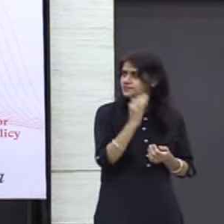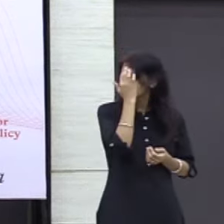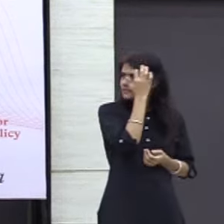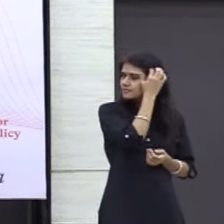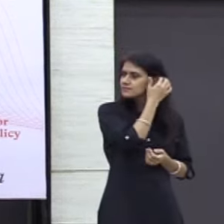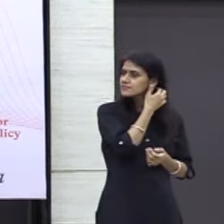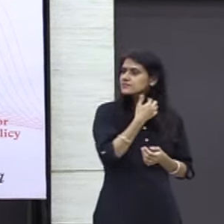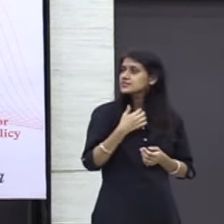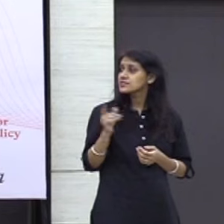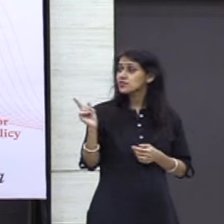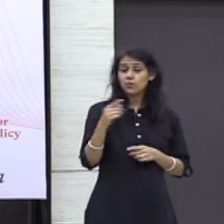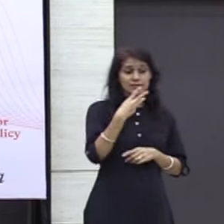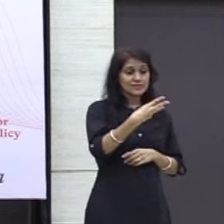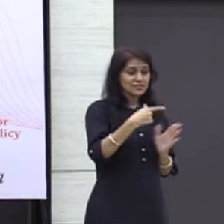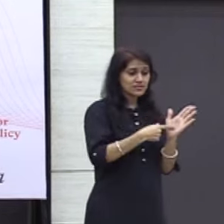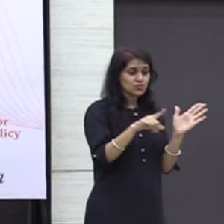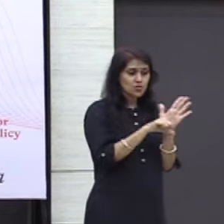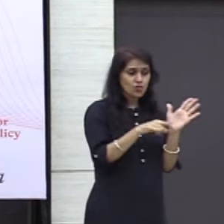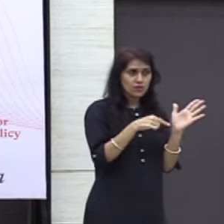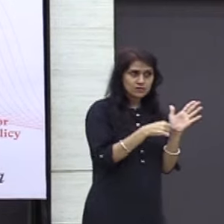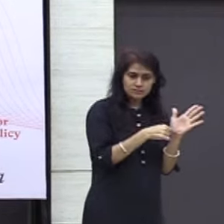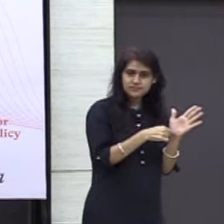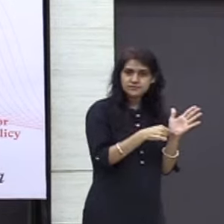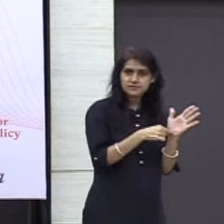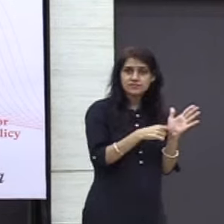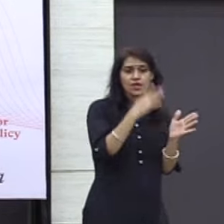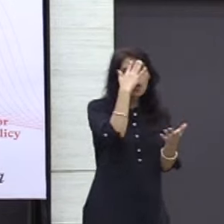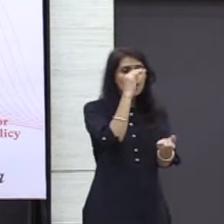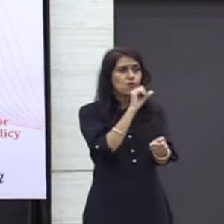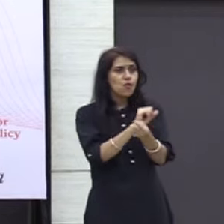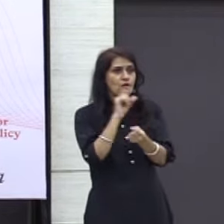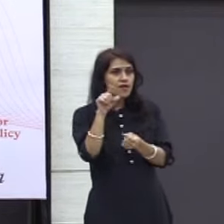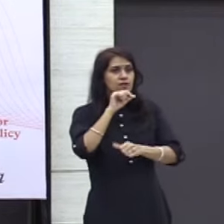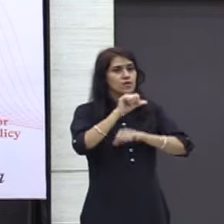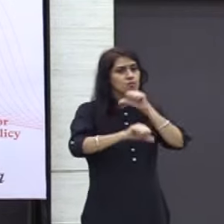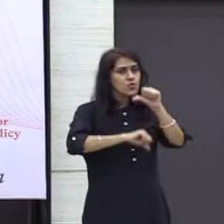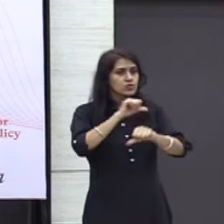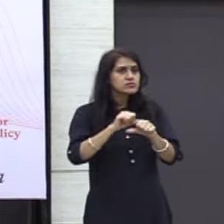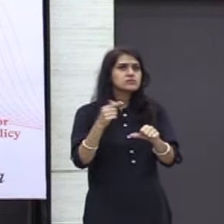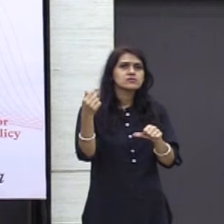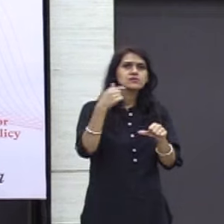issue. These laws. You can, a police officer can prosecute you